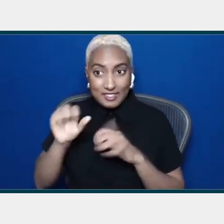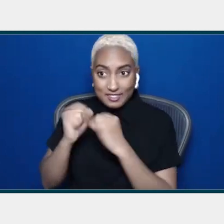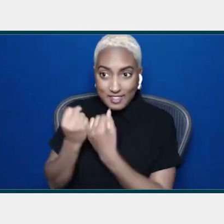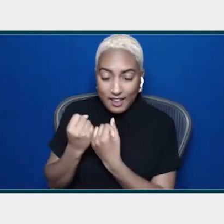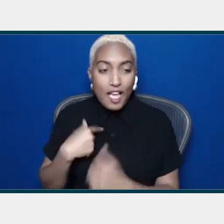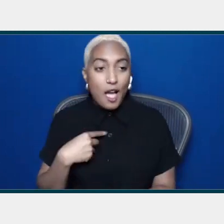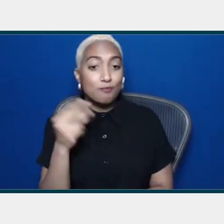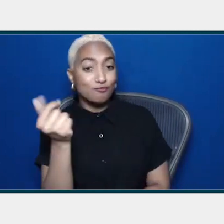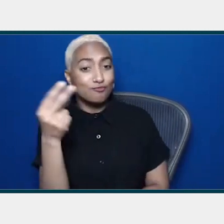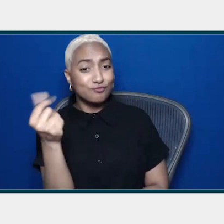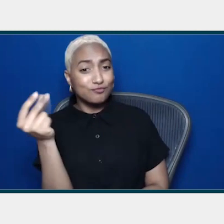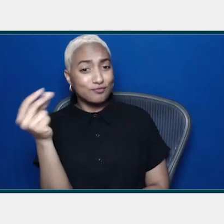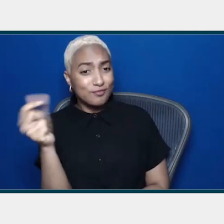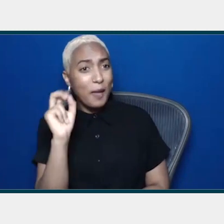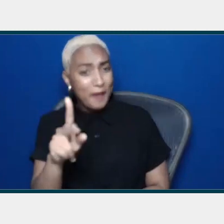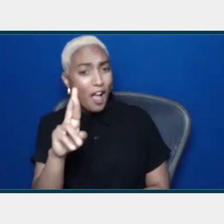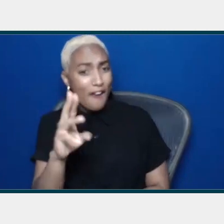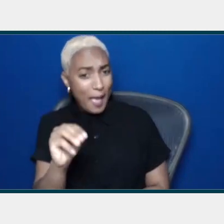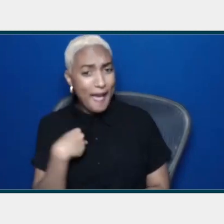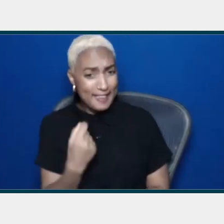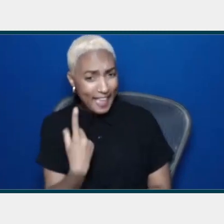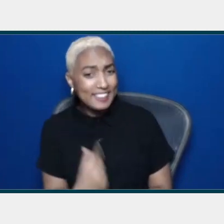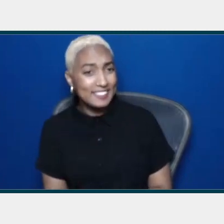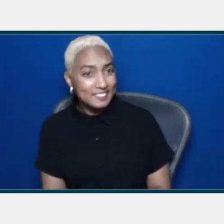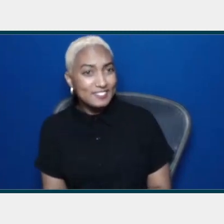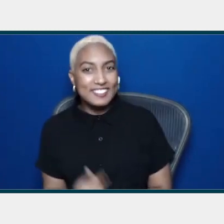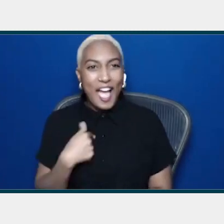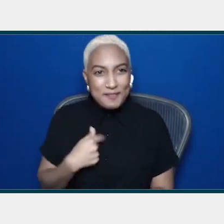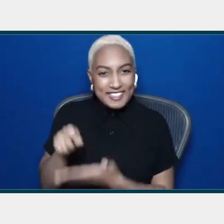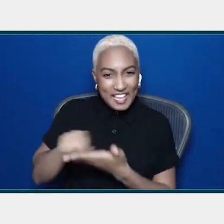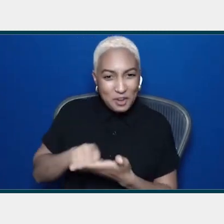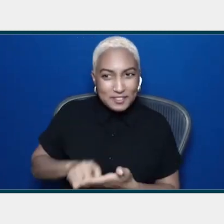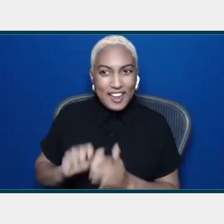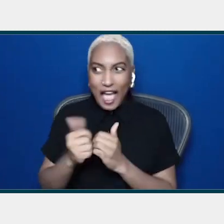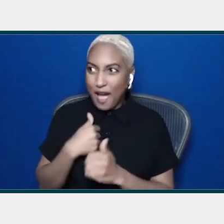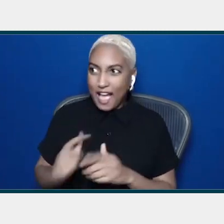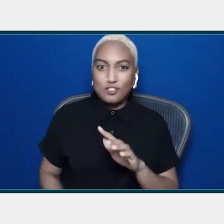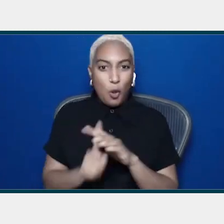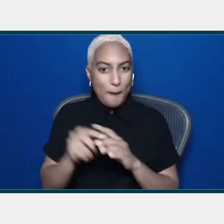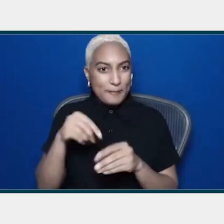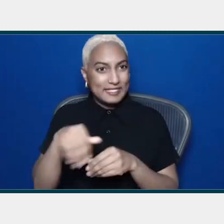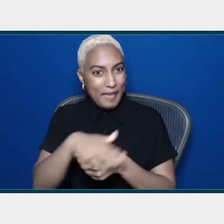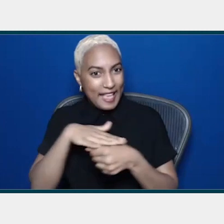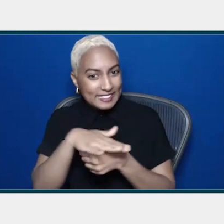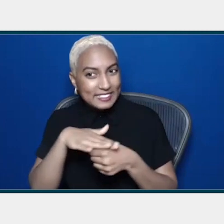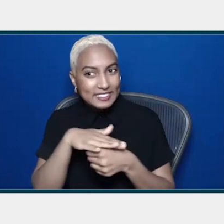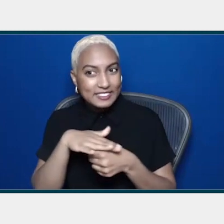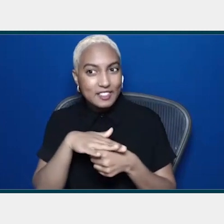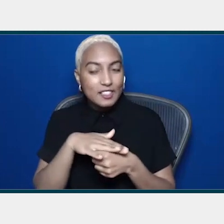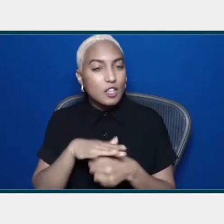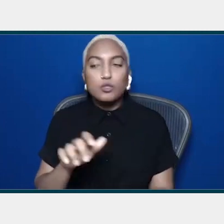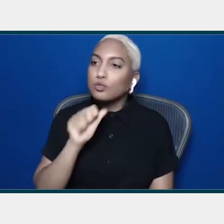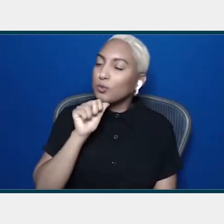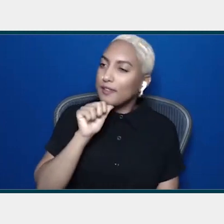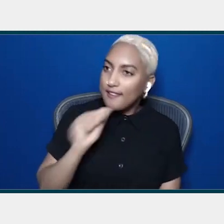not ask to touch my hair. Just, I know, it looks fantastic. My locks have grown to be very long. Do not ask to touch my hair.